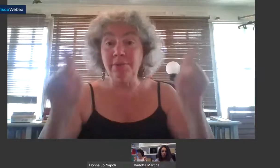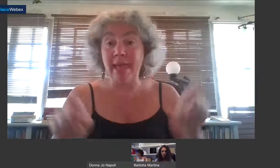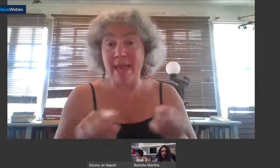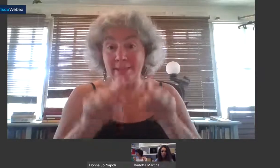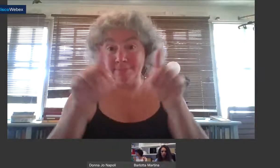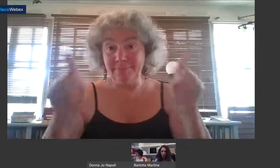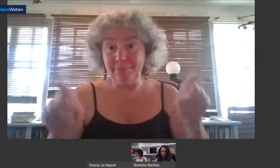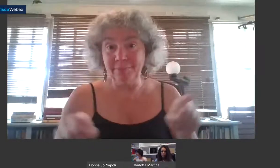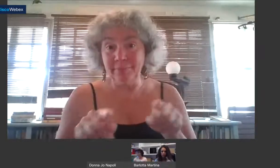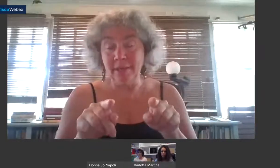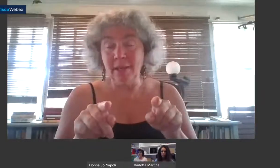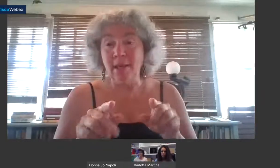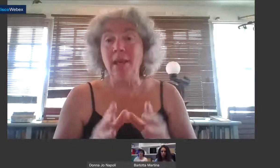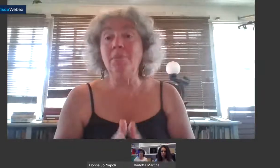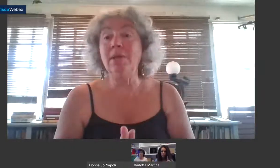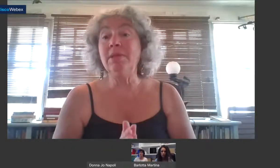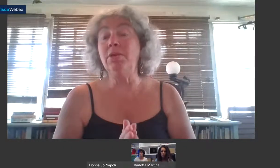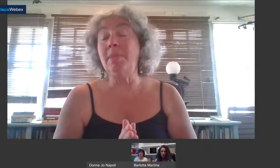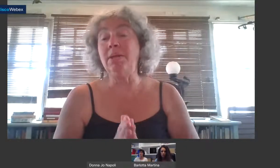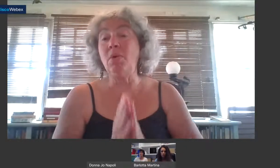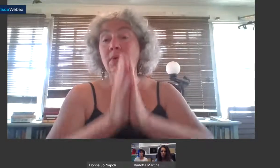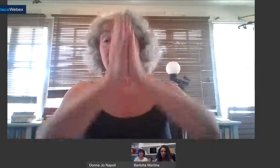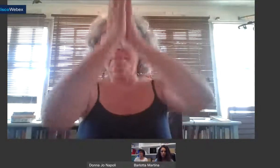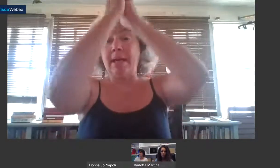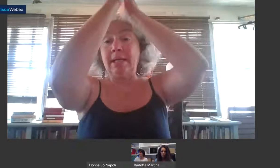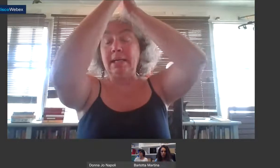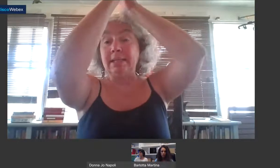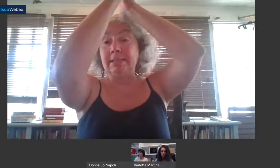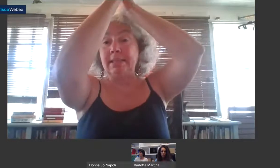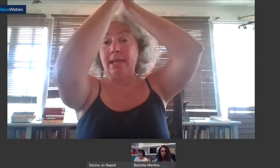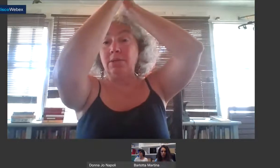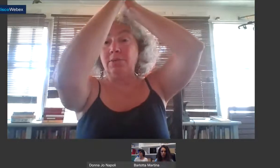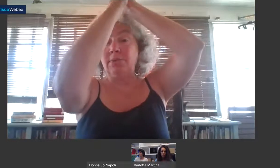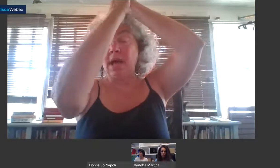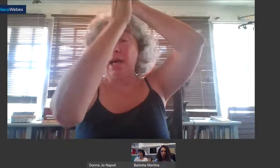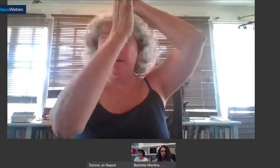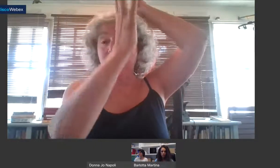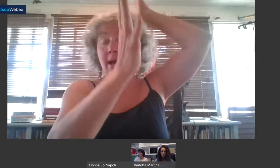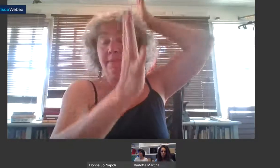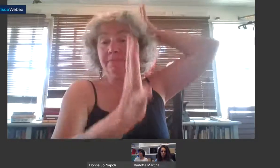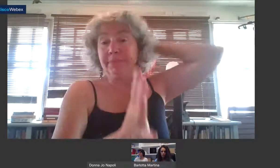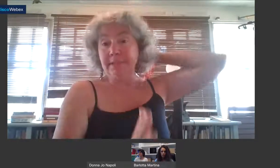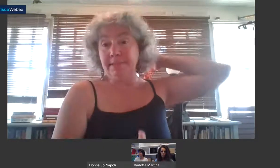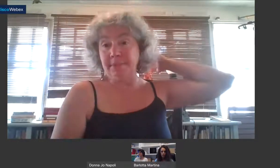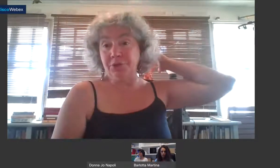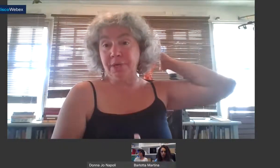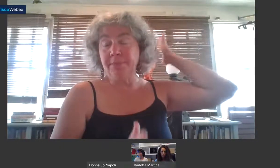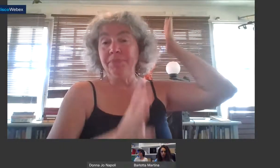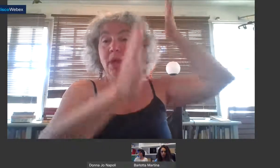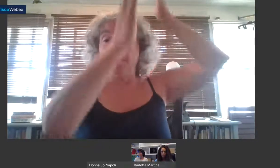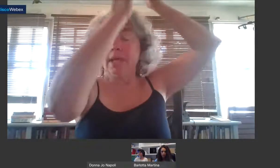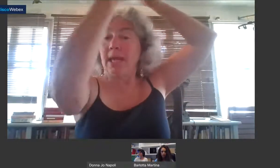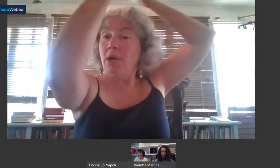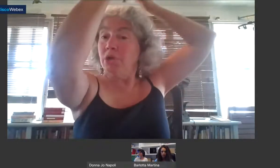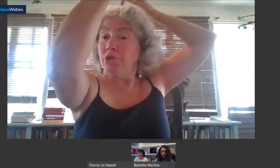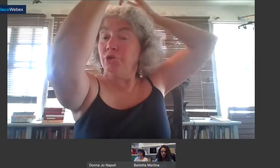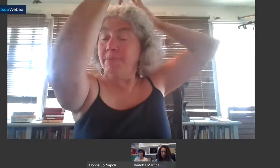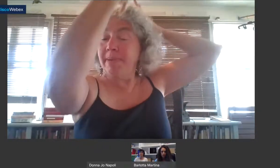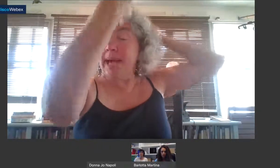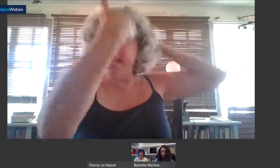that? And one thing you might notice about it is that you've got symmetry, okay? Your body,